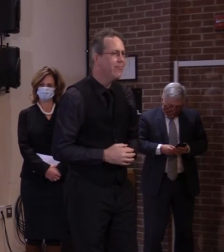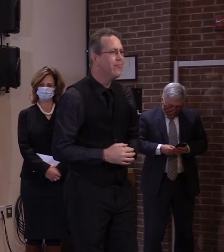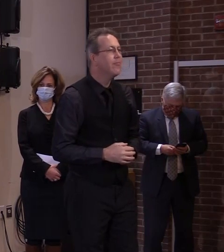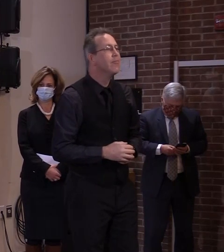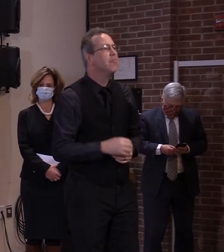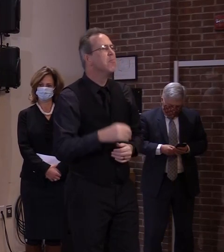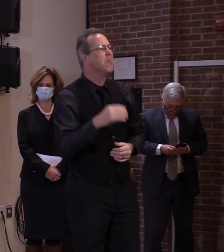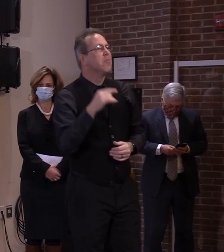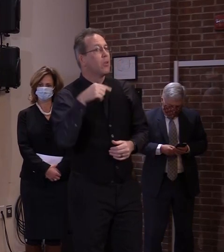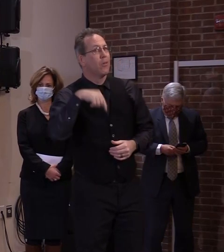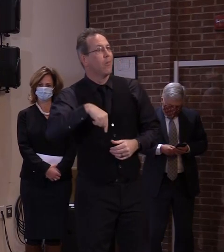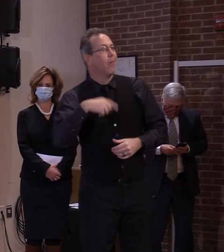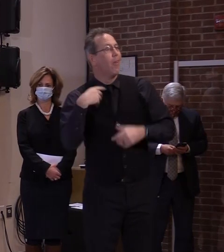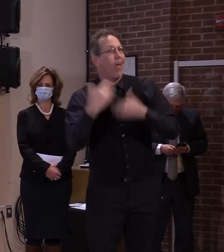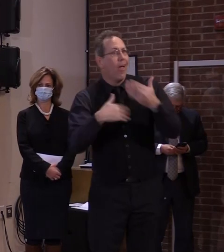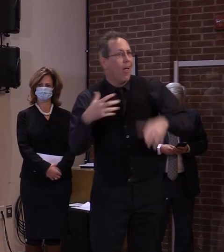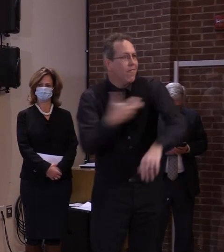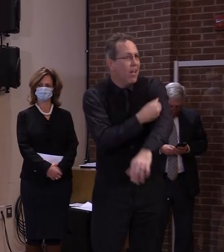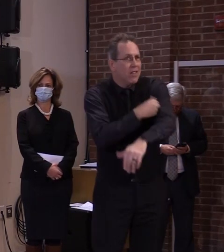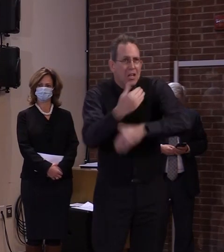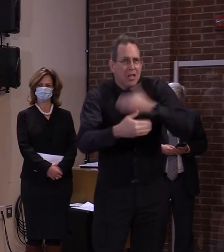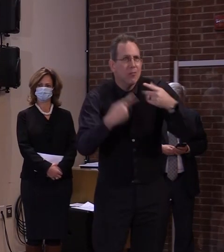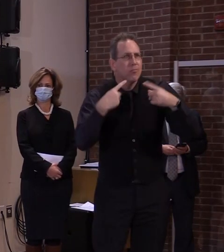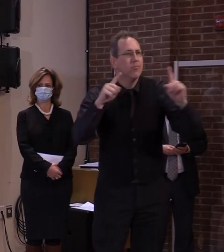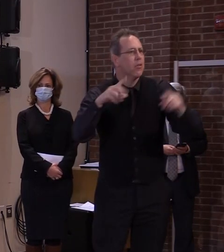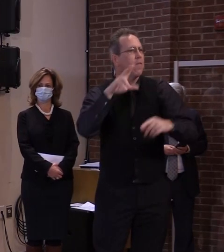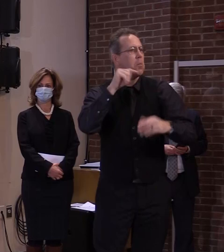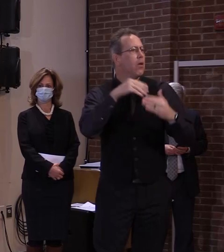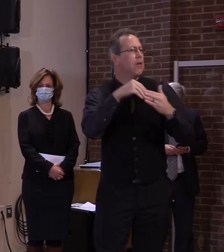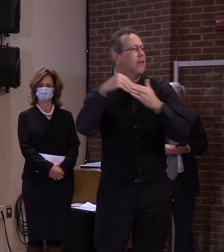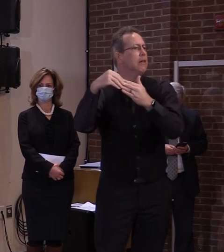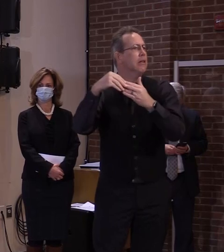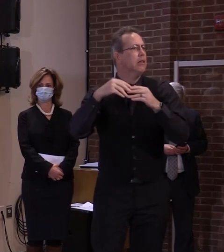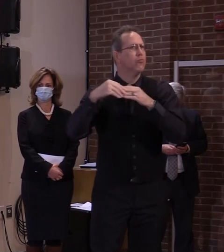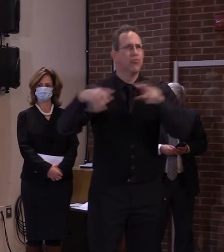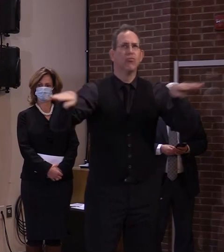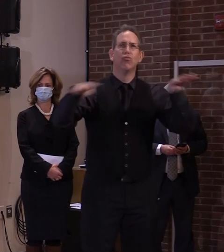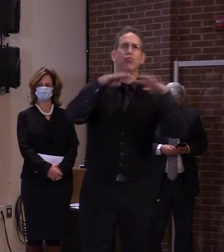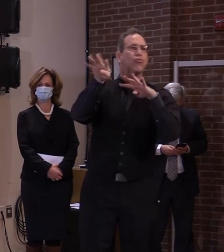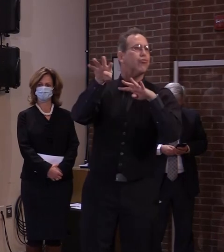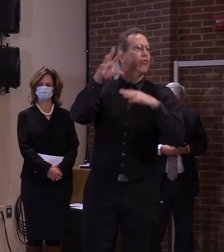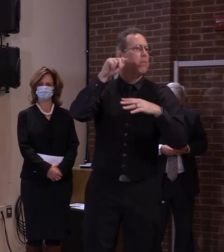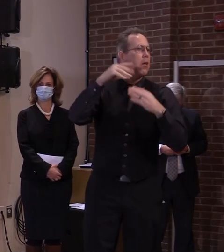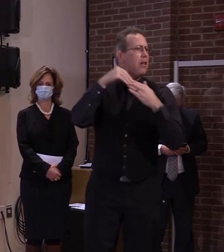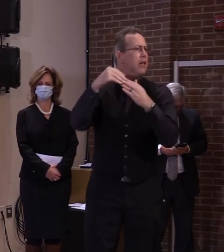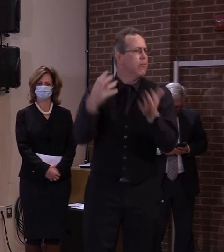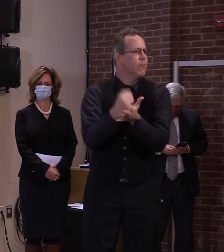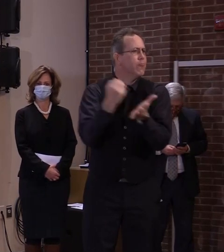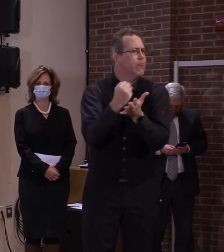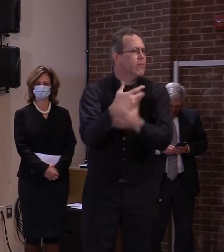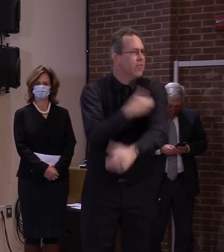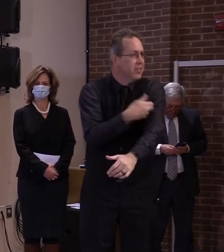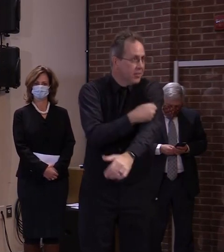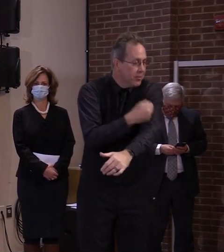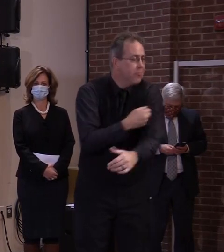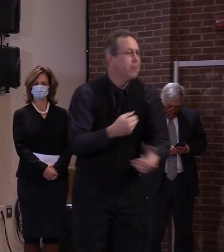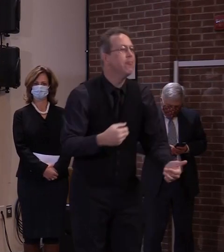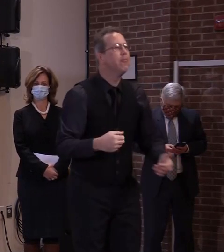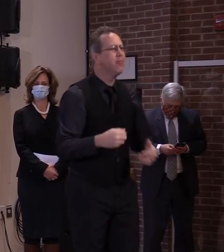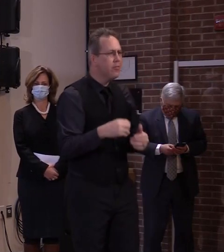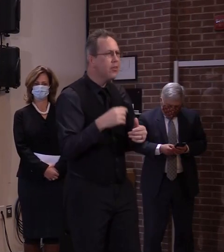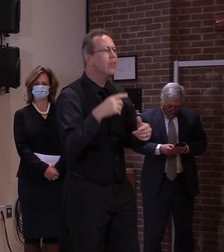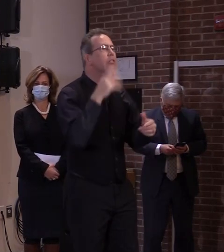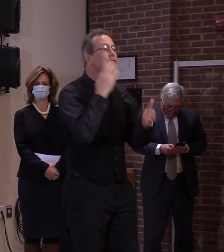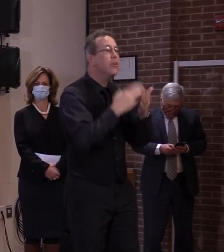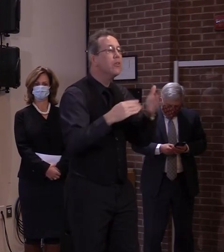Pichek reported last week, one estimate says that to date, vaccines have prevented almost 1,000 Vermonters